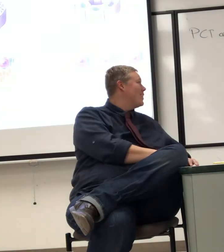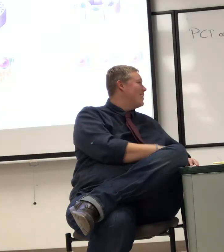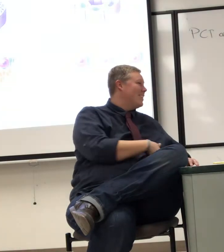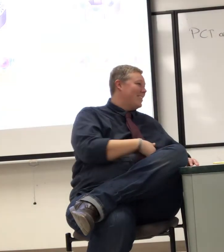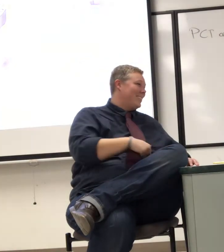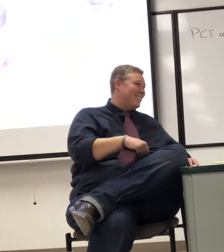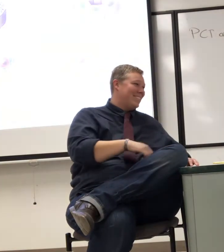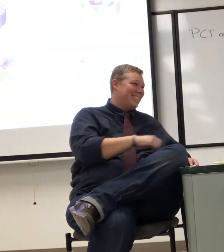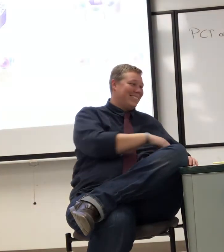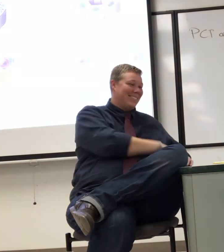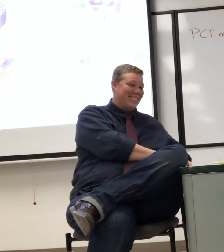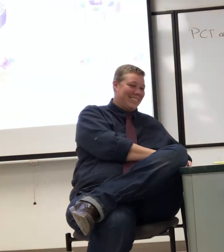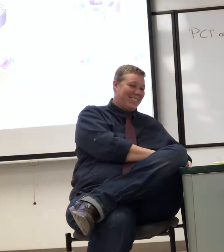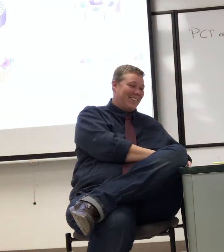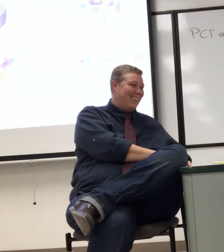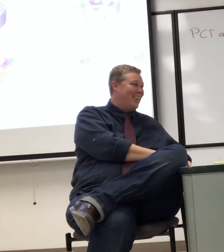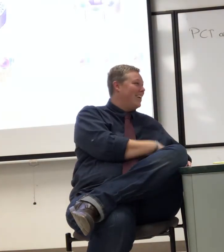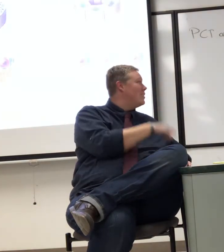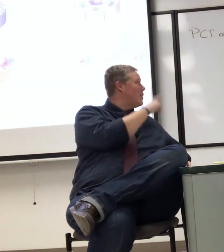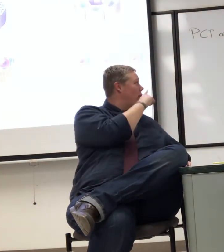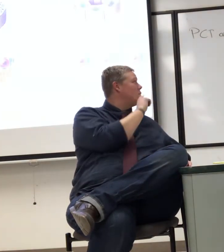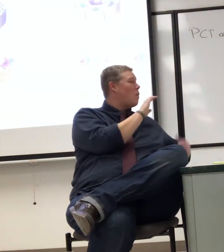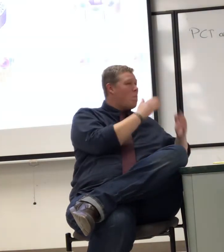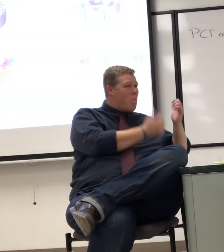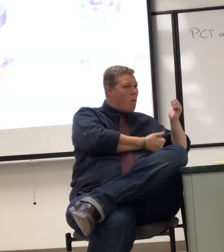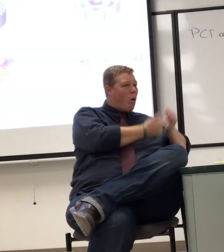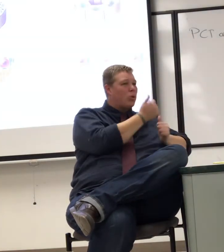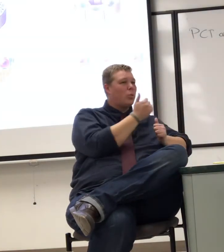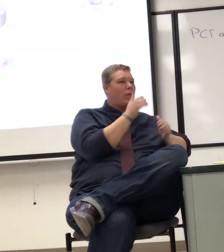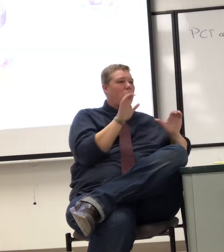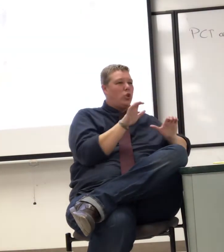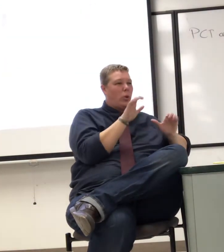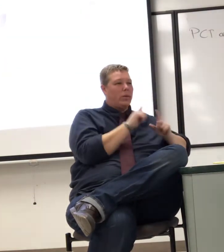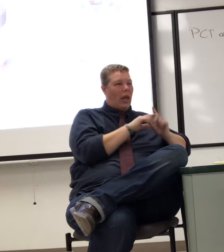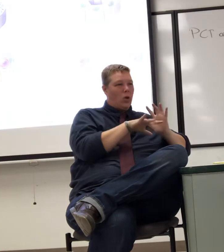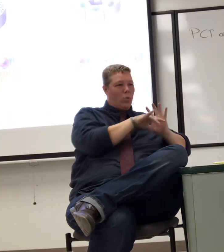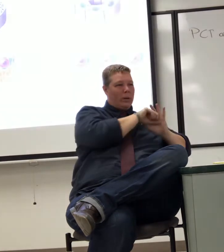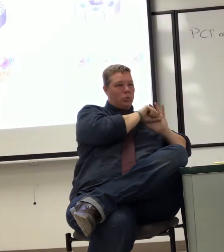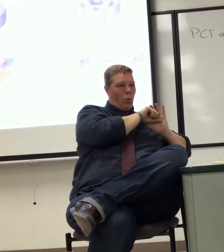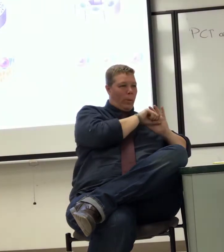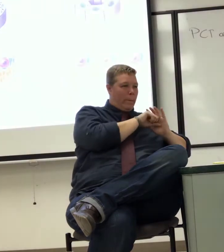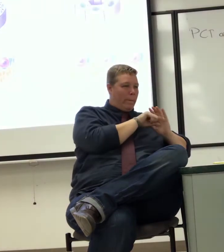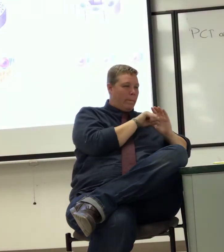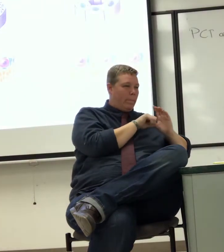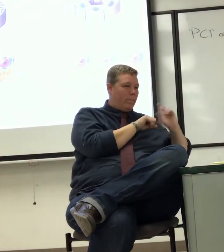Functionally, that's mostly what they do. And I'm going to focus on the reabsorption of sodium.